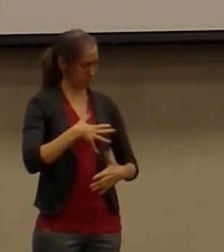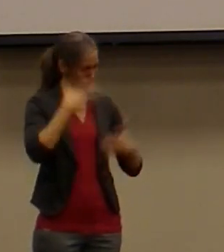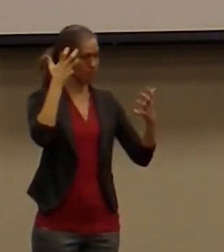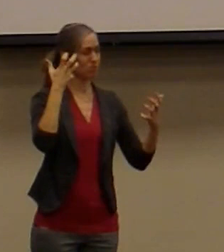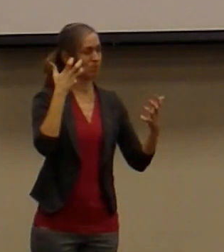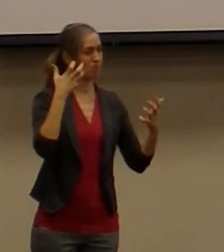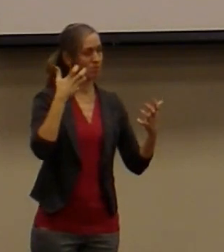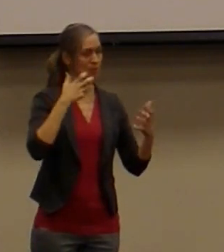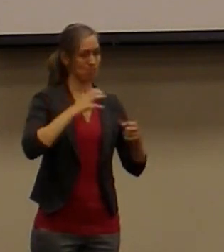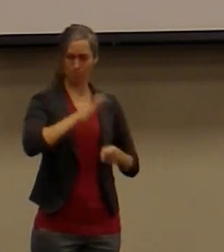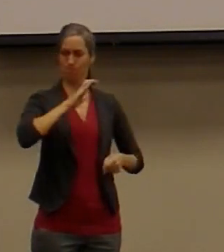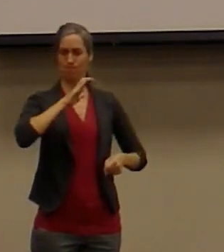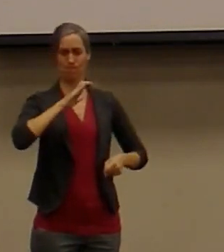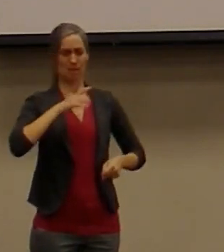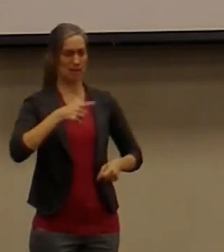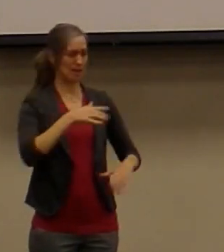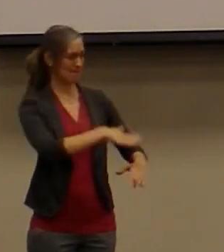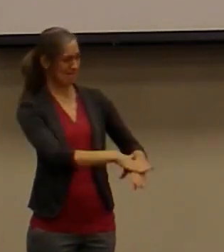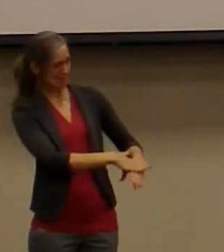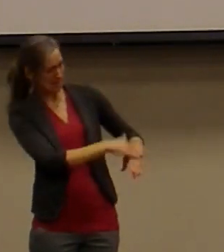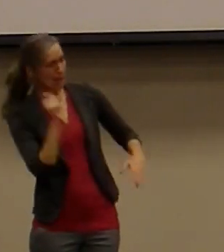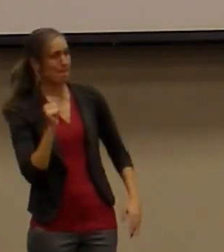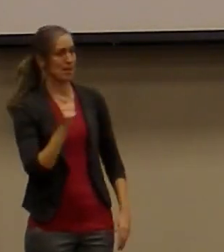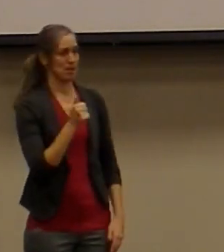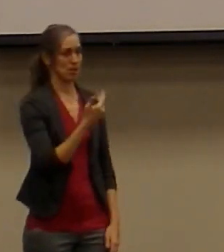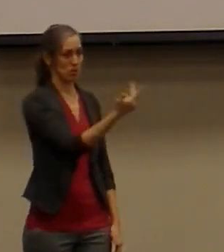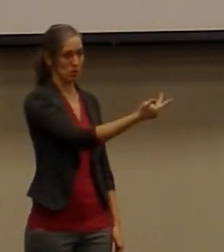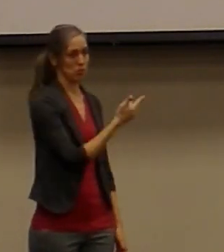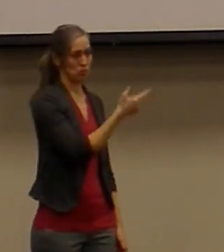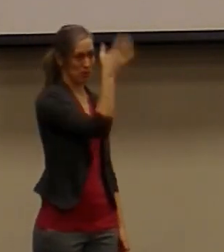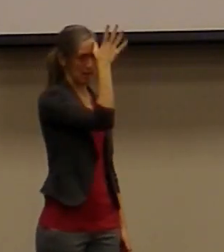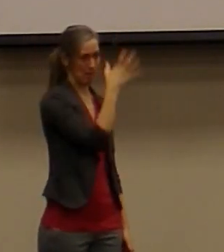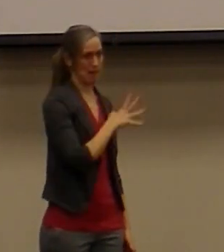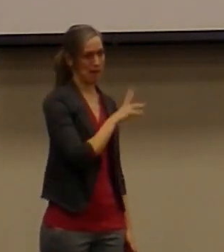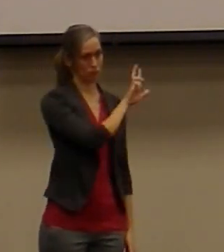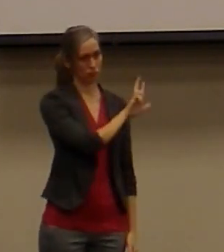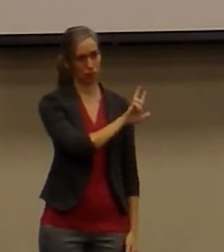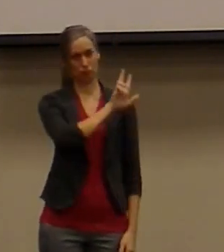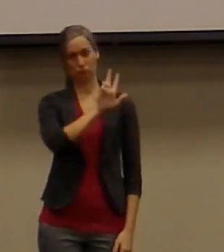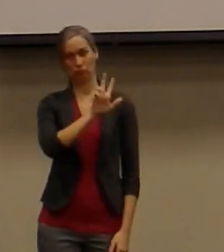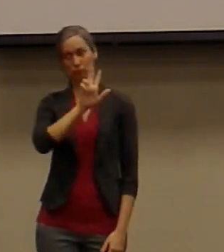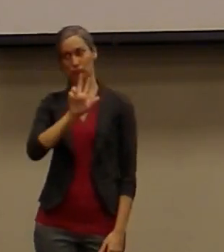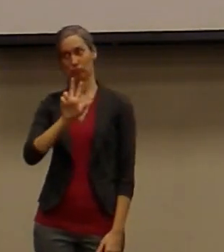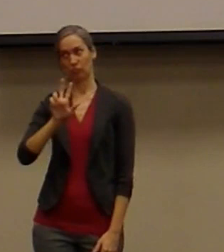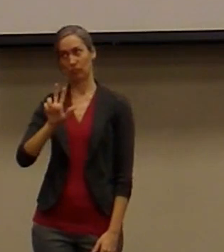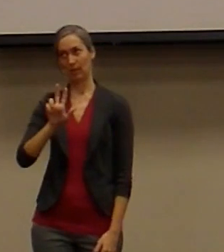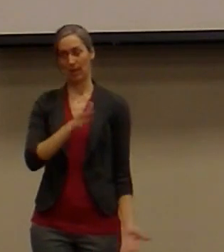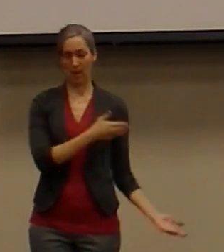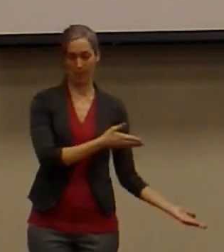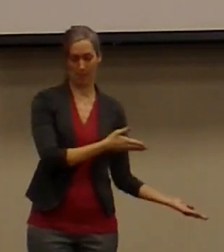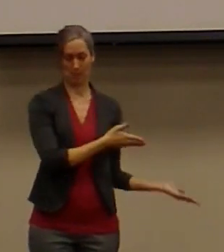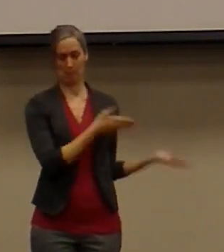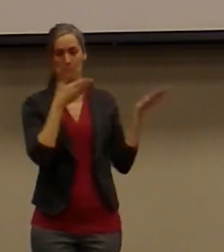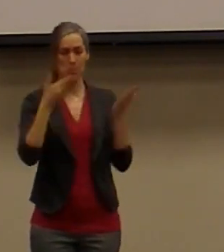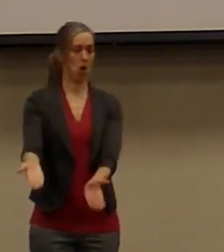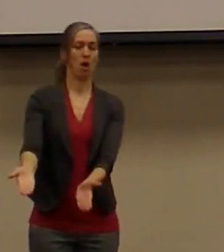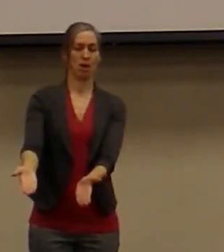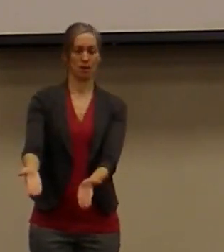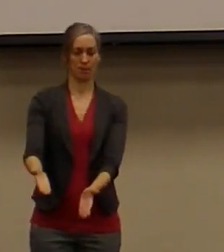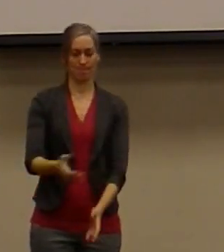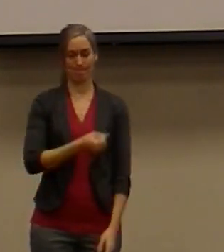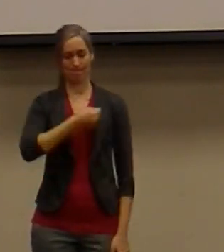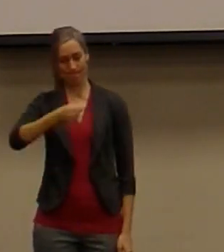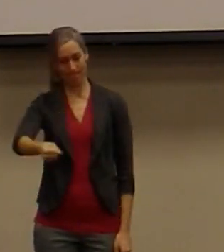Furious with rage, Nebuchadnezzar summoned Shadrach, Meshach, and Abednego. So these men were brought before the king,